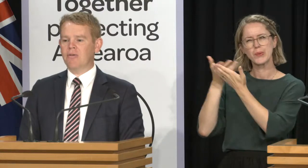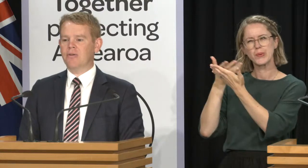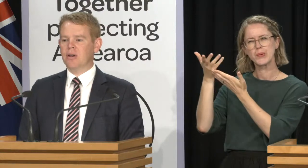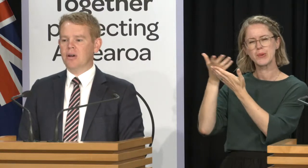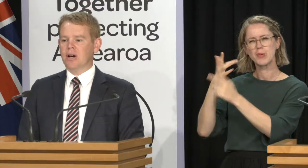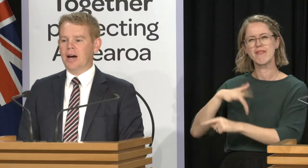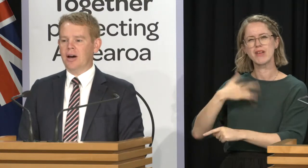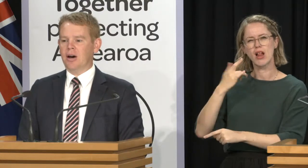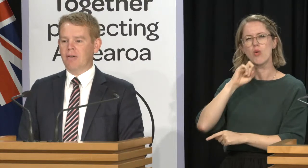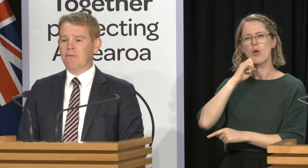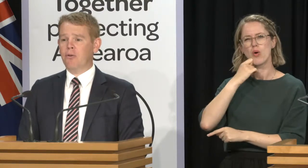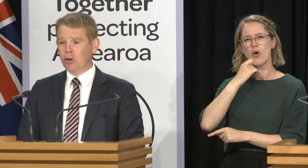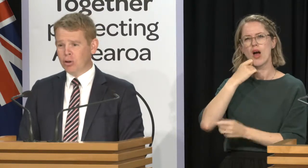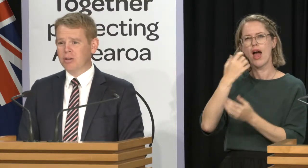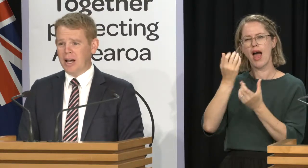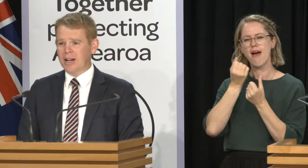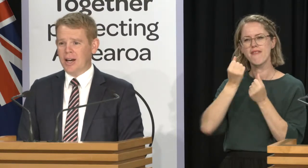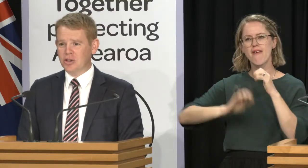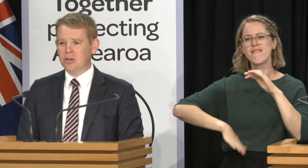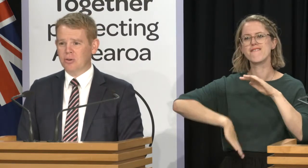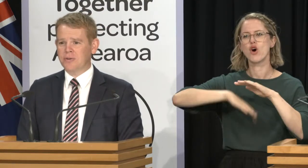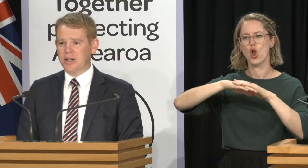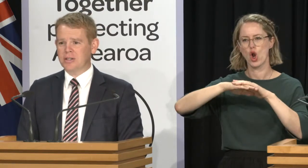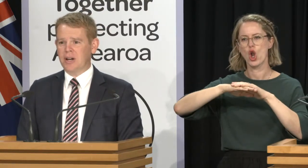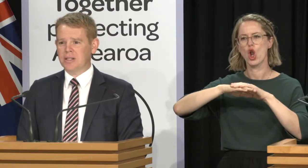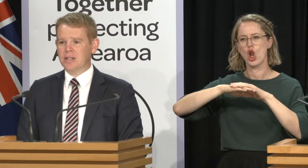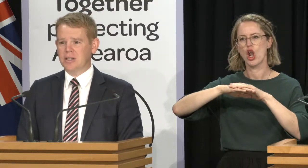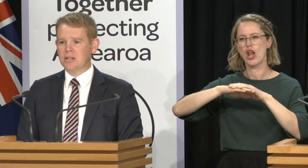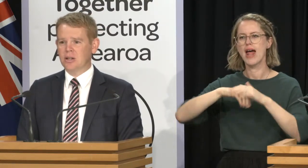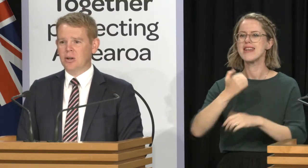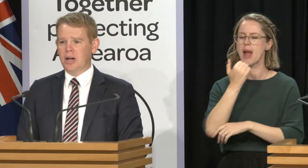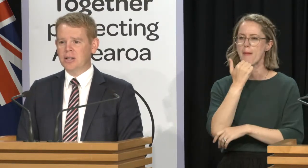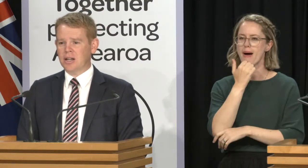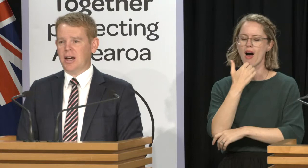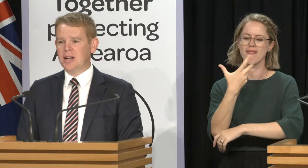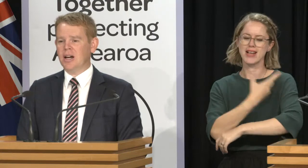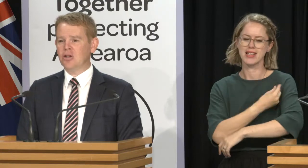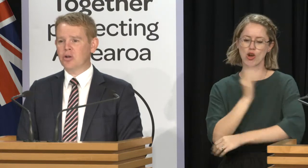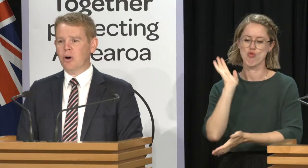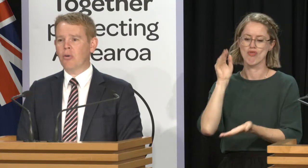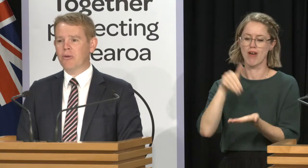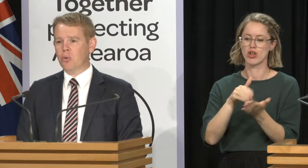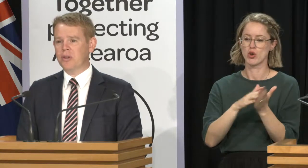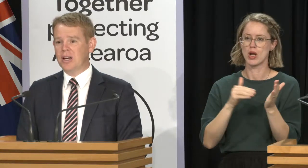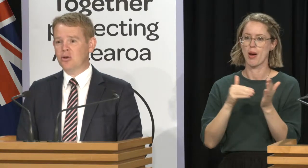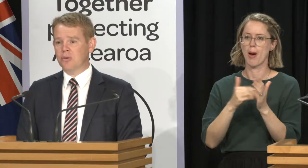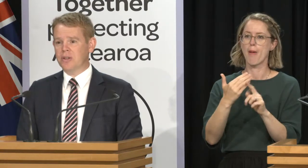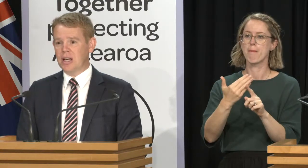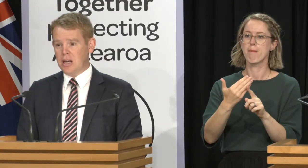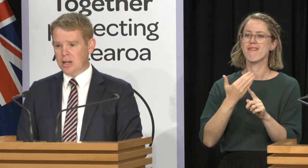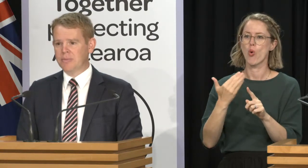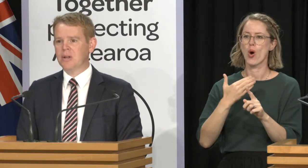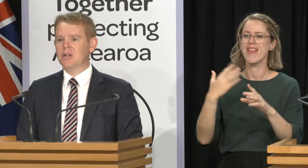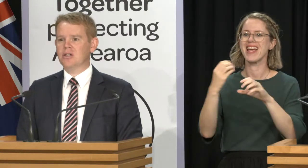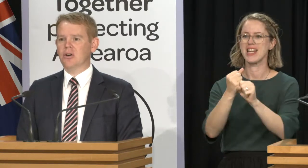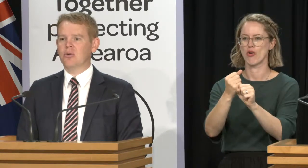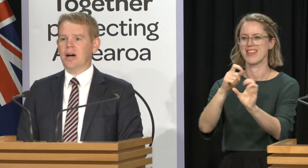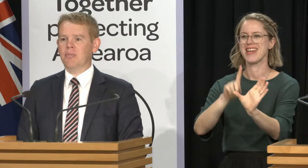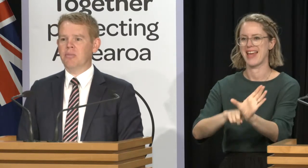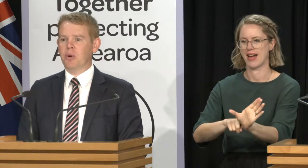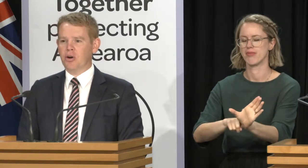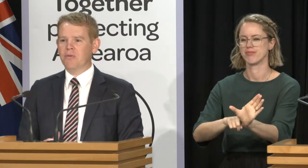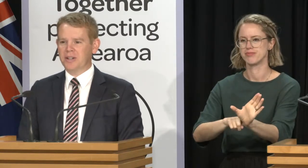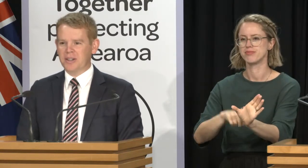will have our full allocation of Pfizer vaccines in country well before the end of the year.